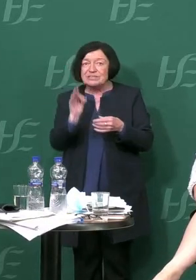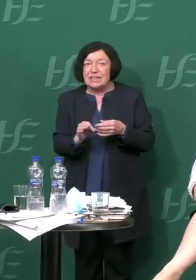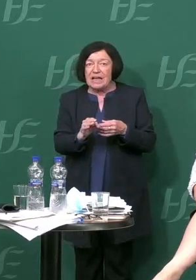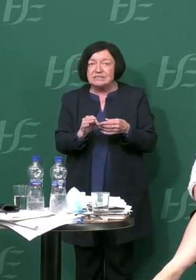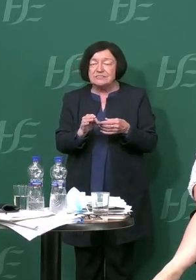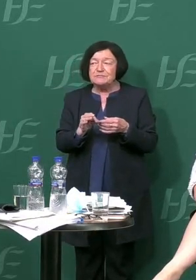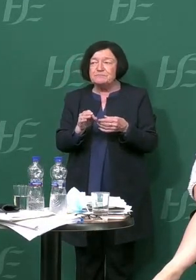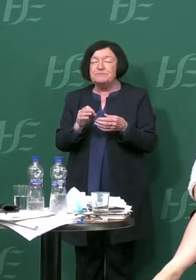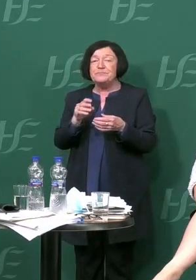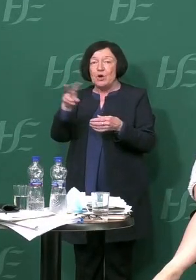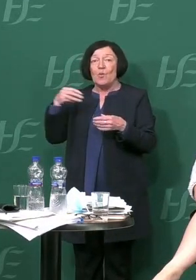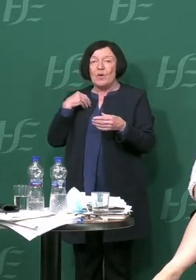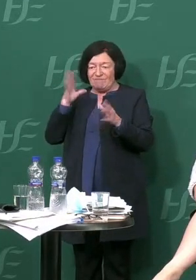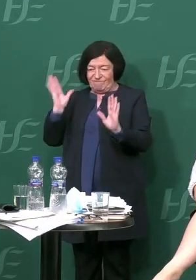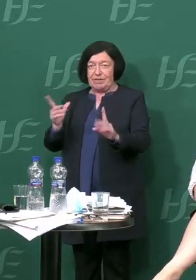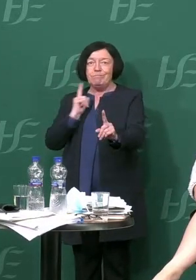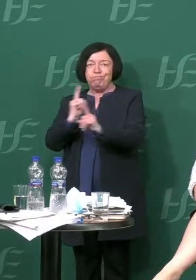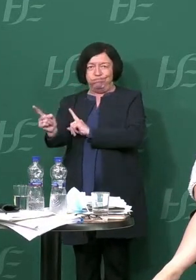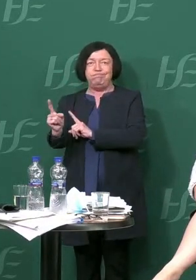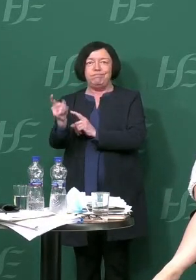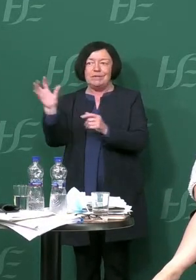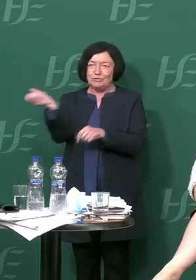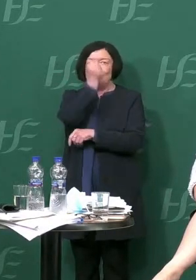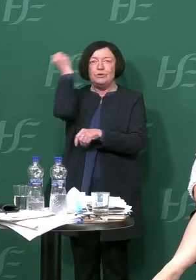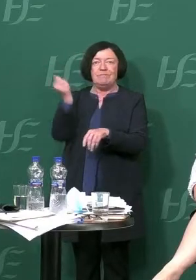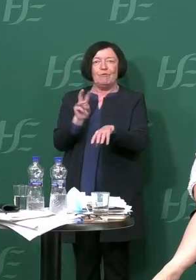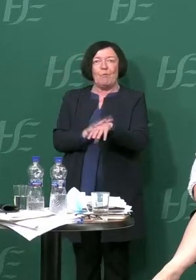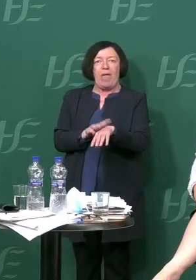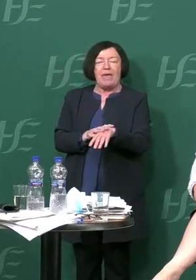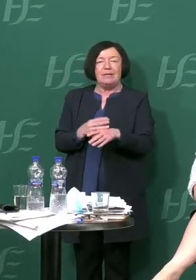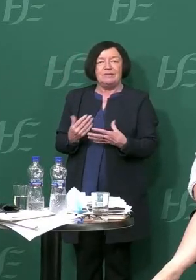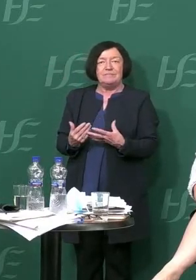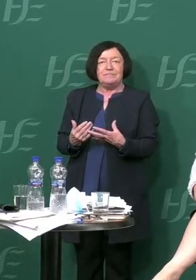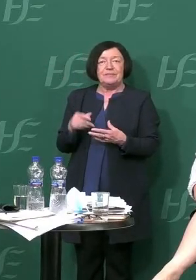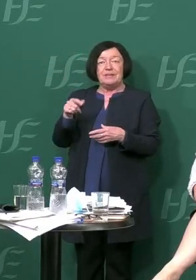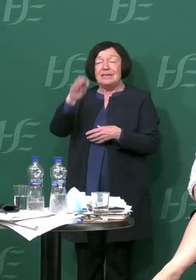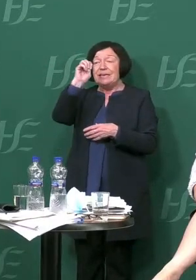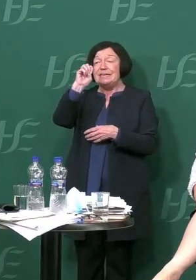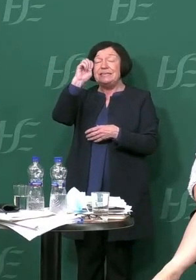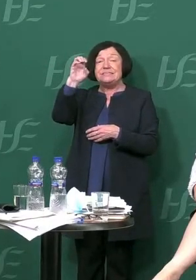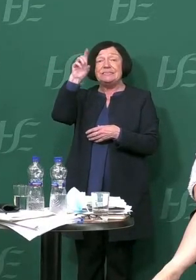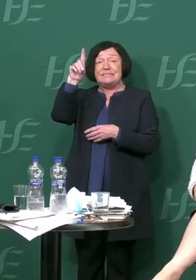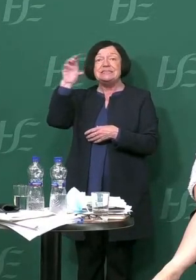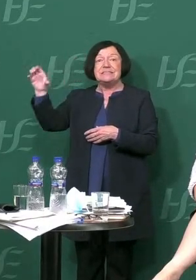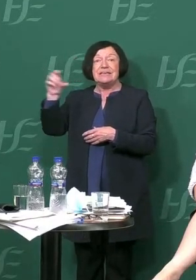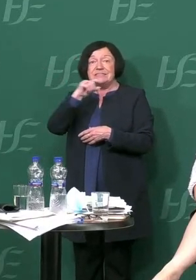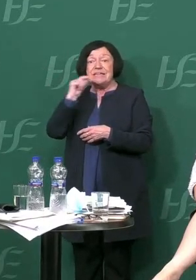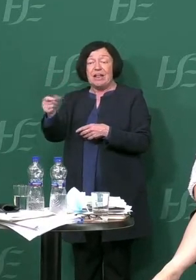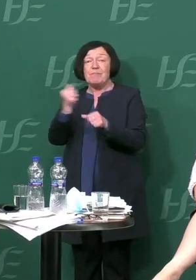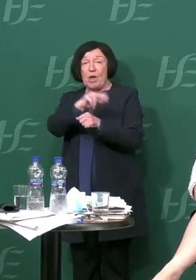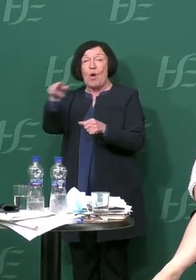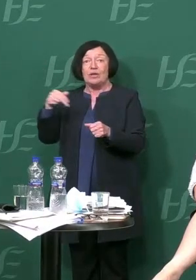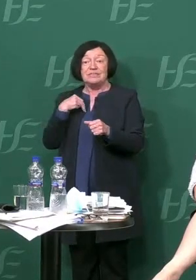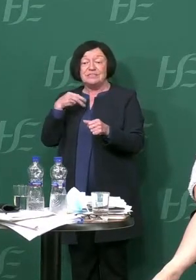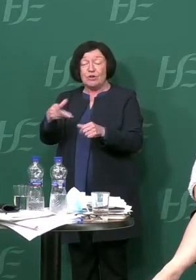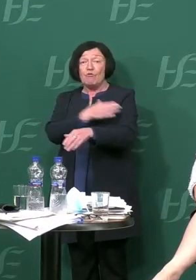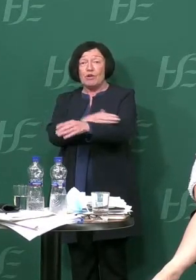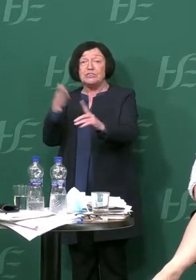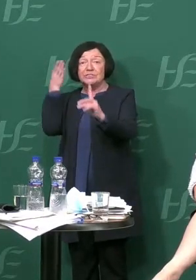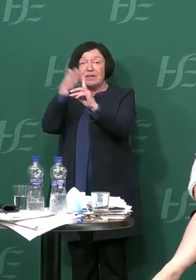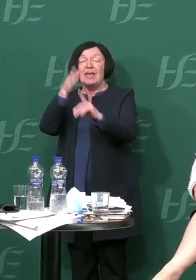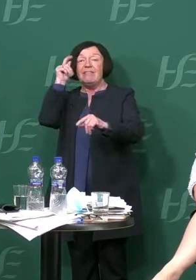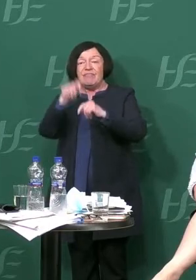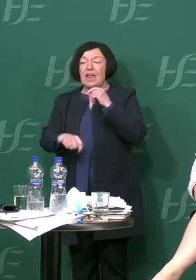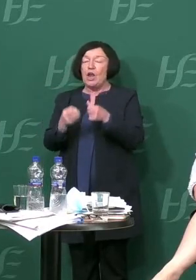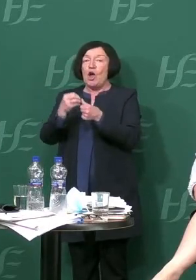fully vaccinated. We have done that. We achieved it fairly well. And the ECDC had set that out as an original target. Then there became